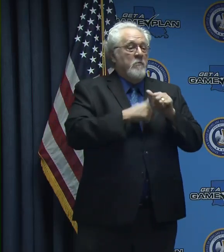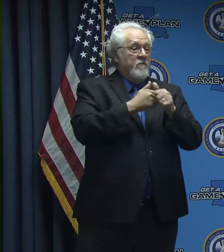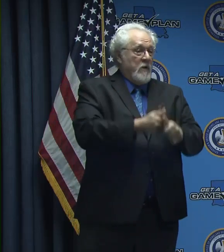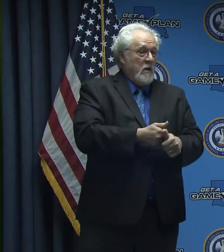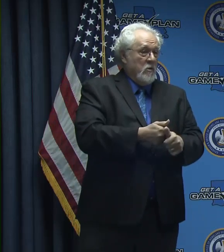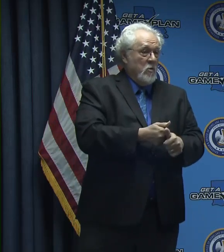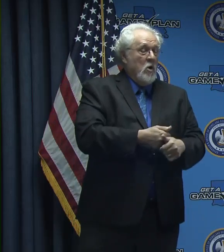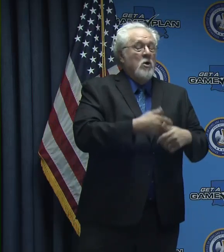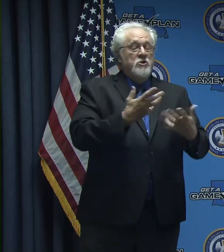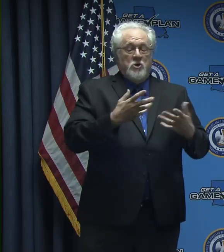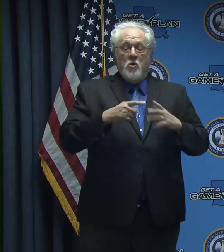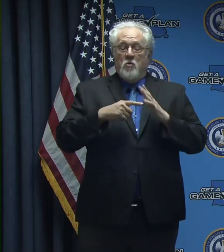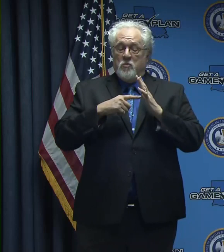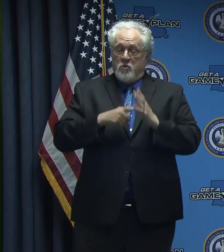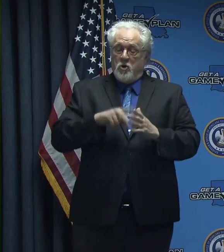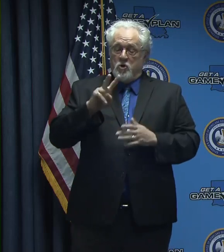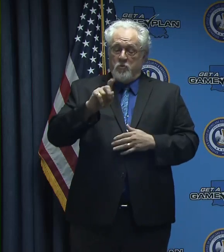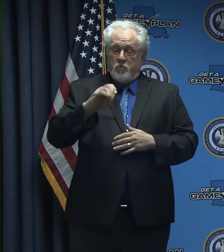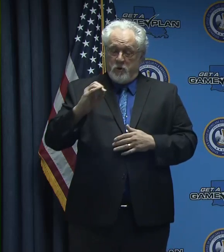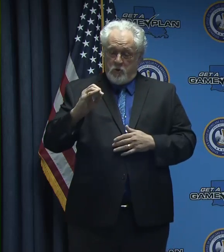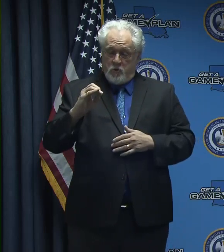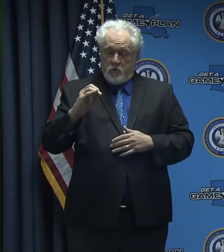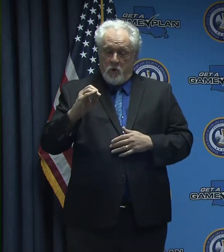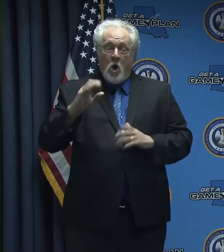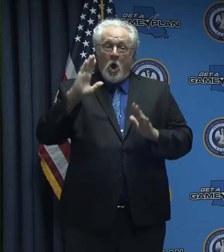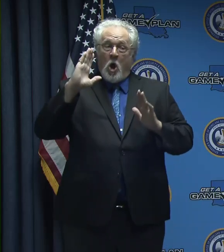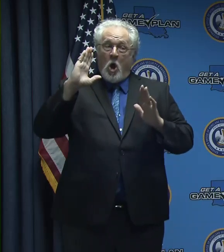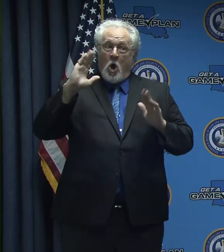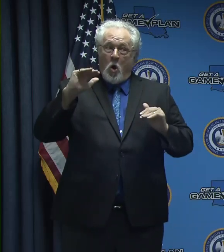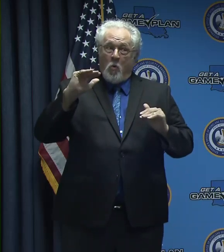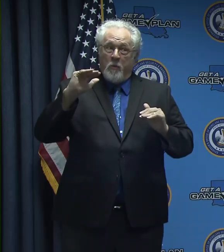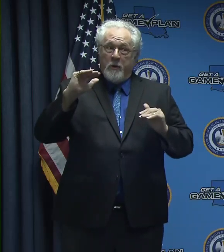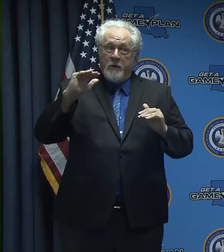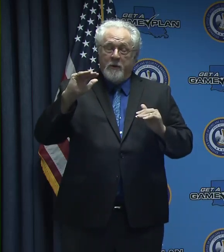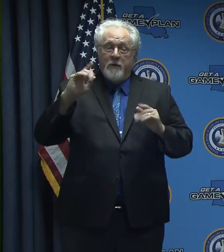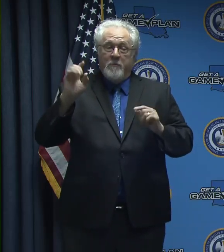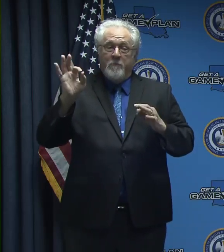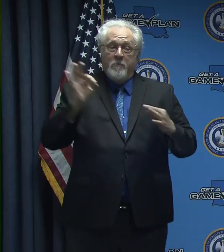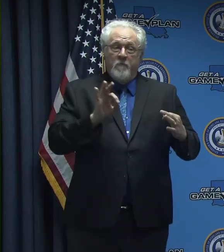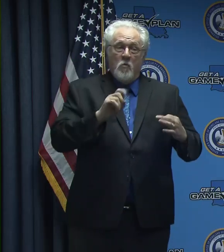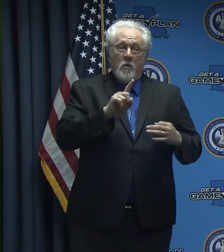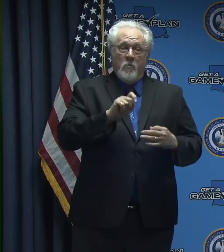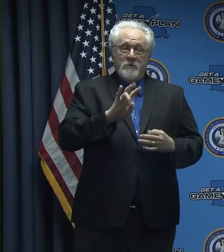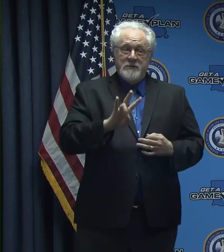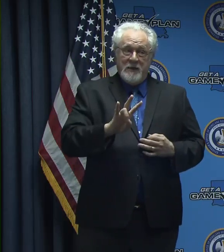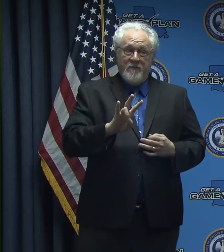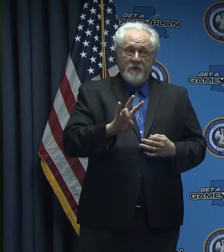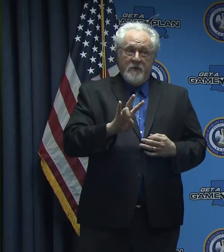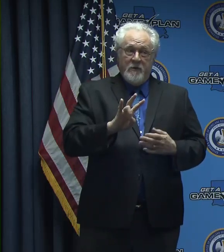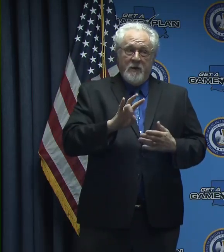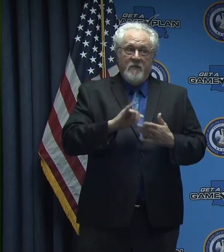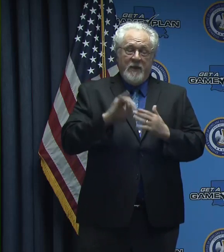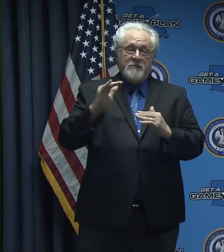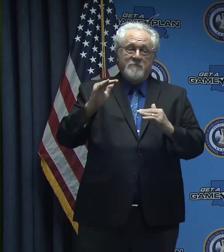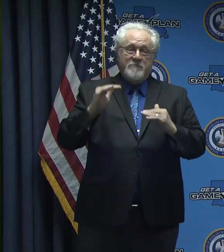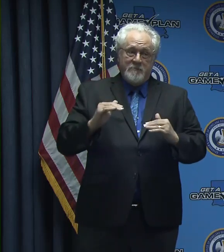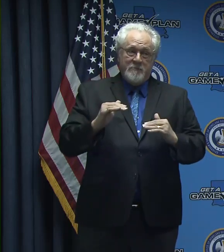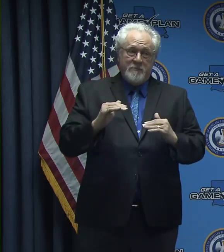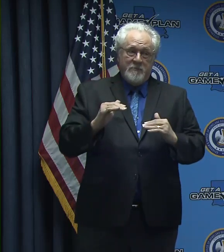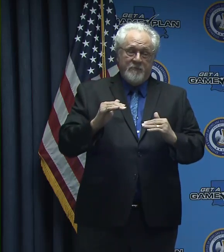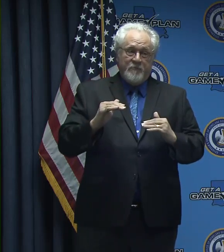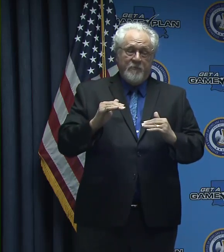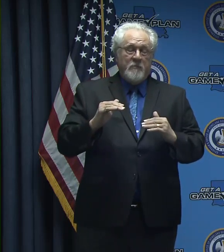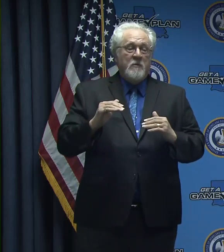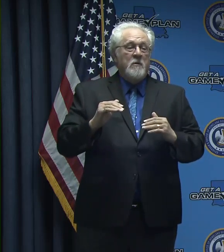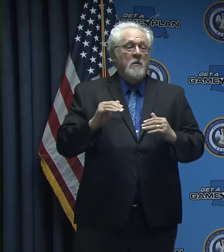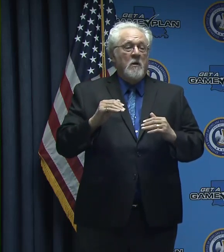And so we started modeling at 2.0, hoping we were going to get to a 1.7, which is the next line that we would